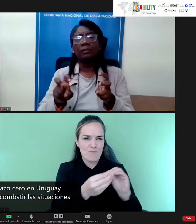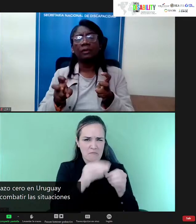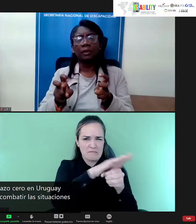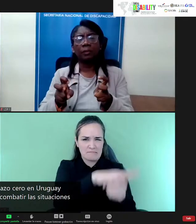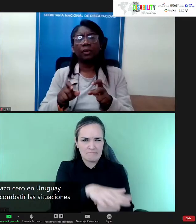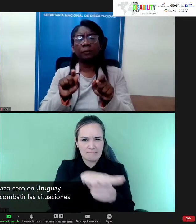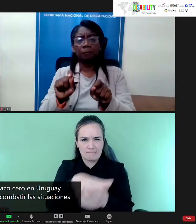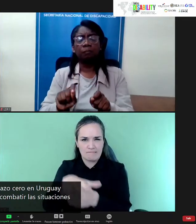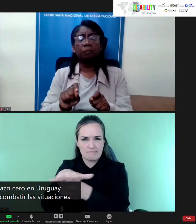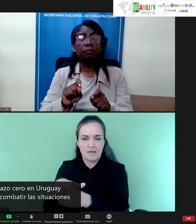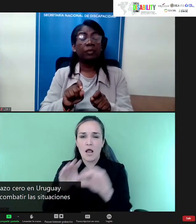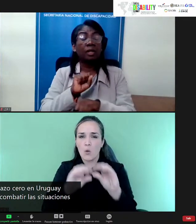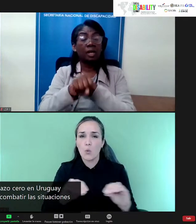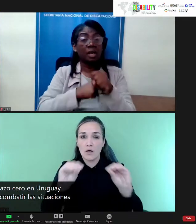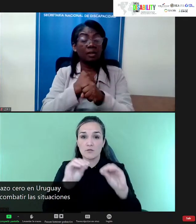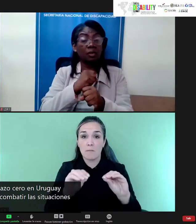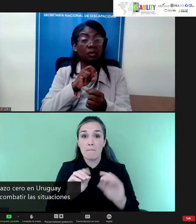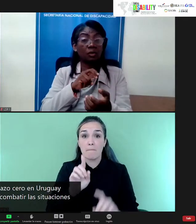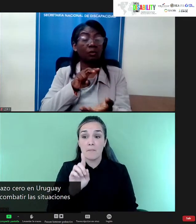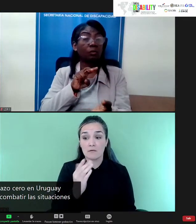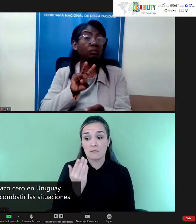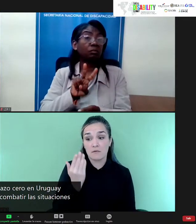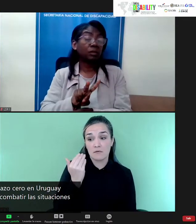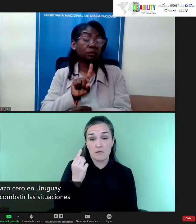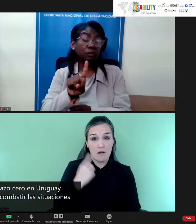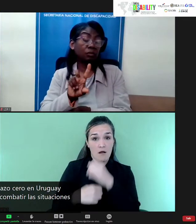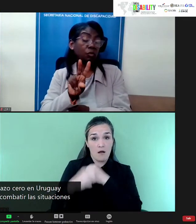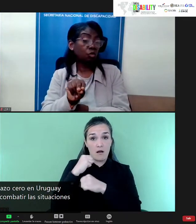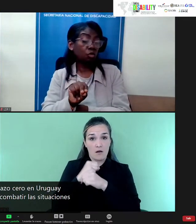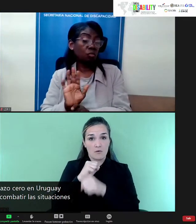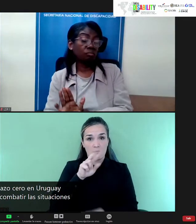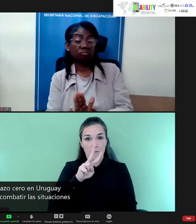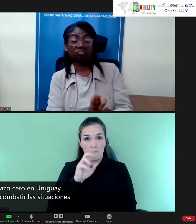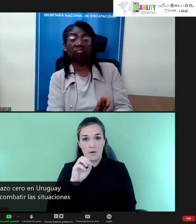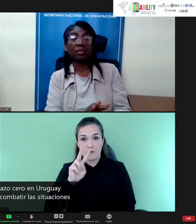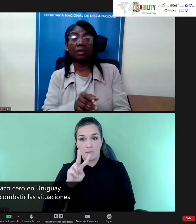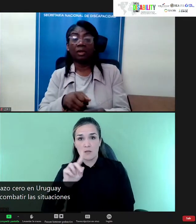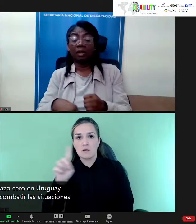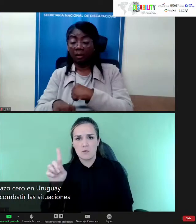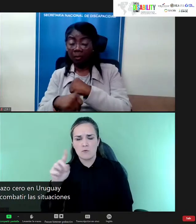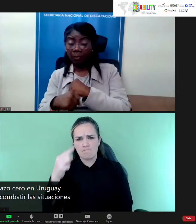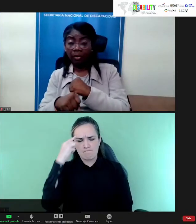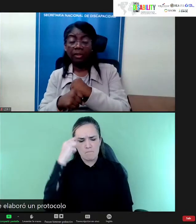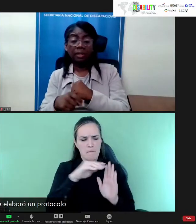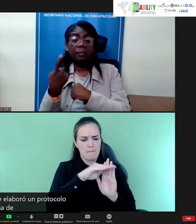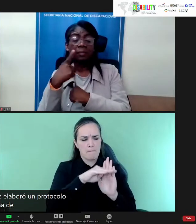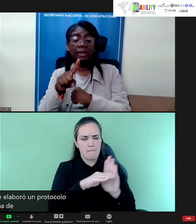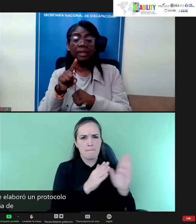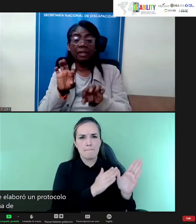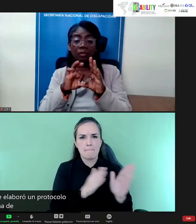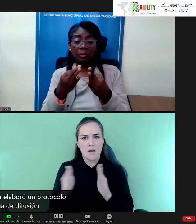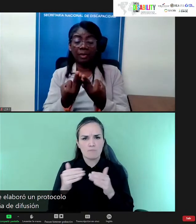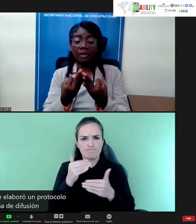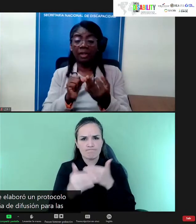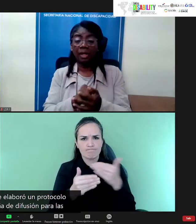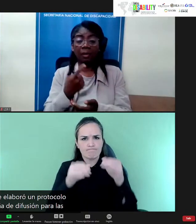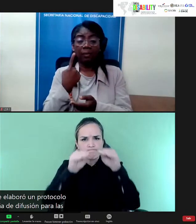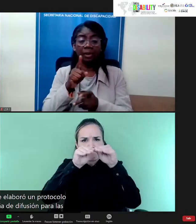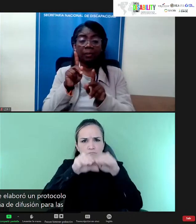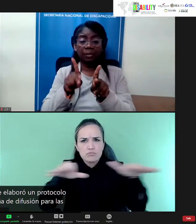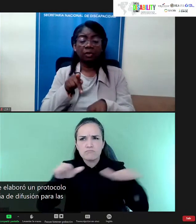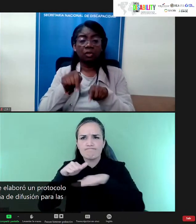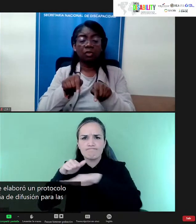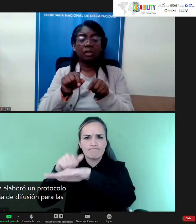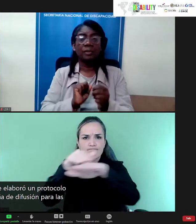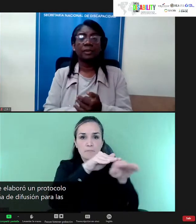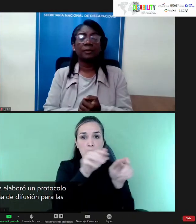lived in the education system so in 2021 we have put together a non-rich rejection program for